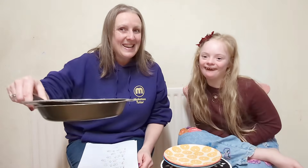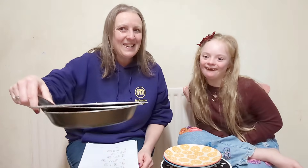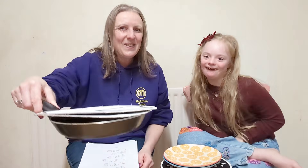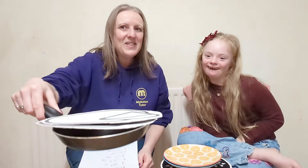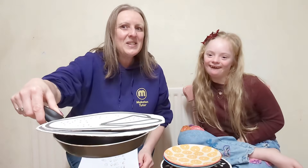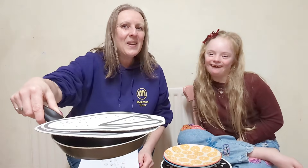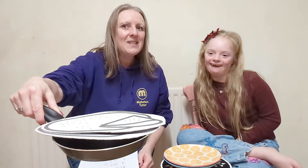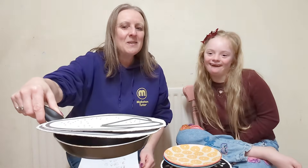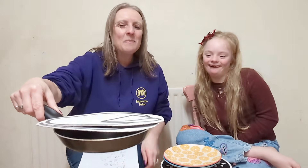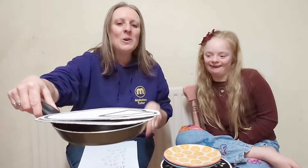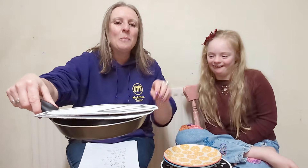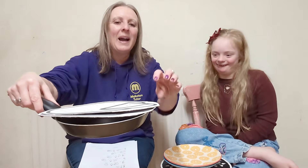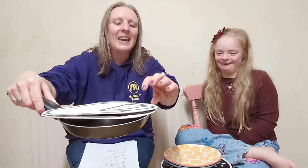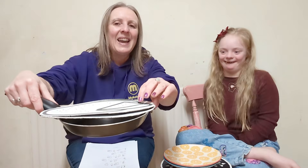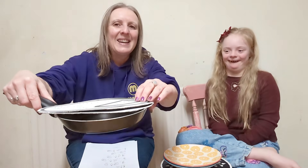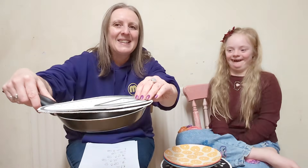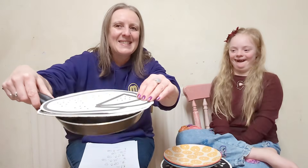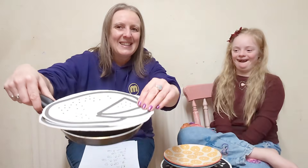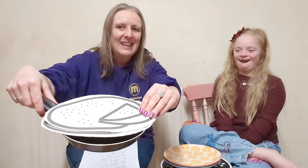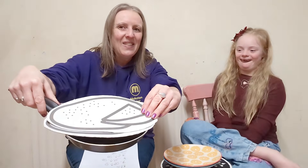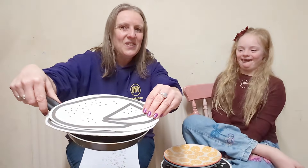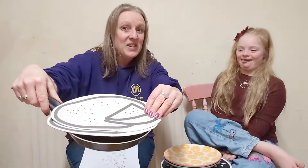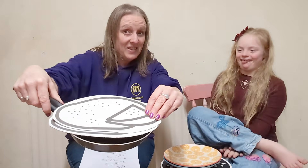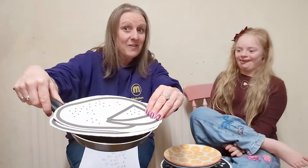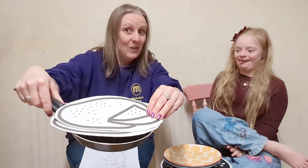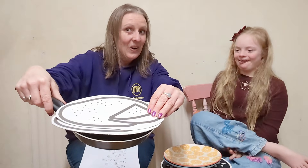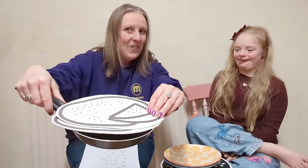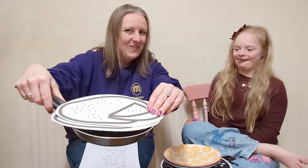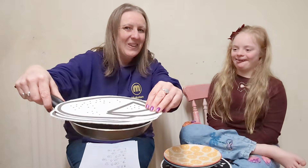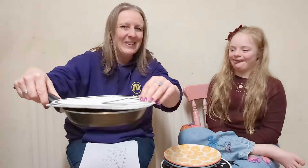So we did make some more pancakes that didn't fall on the floor.